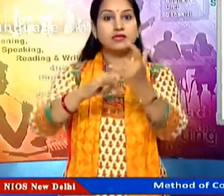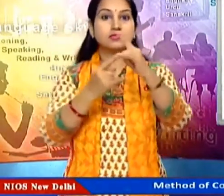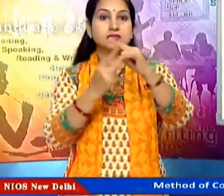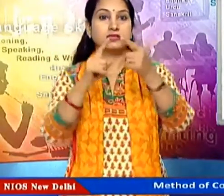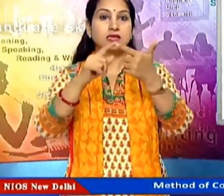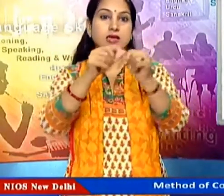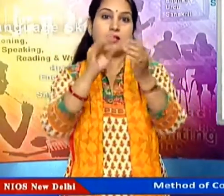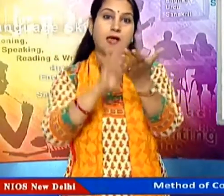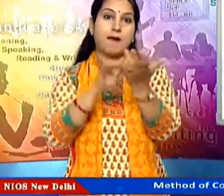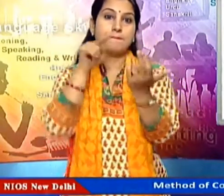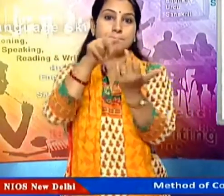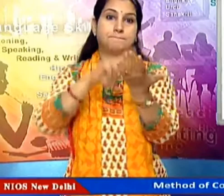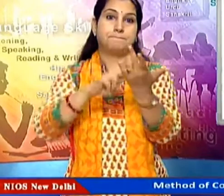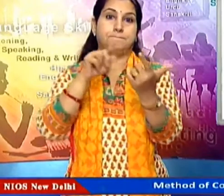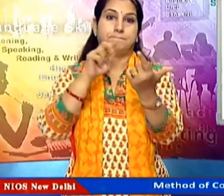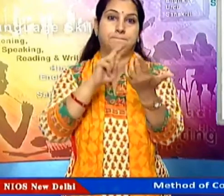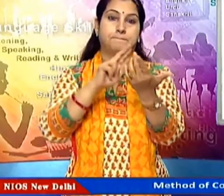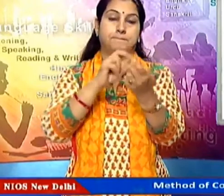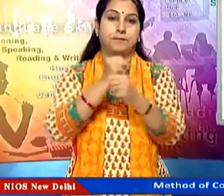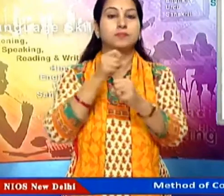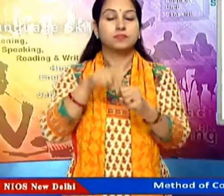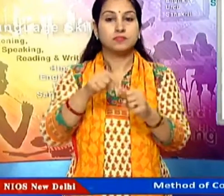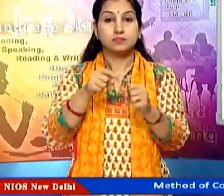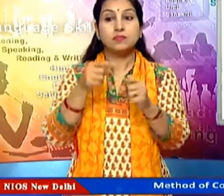Steaming has two more further